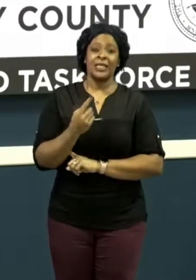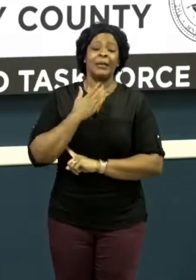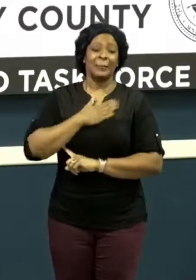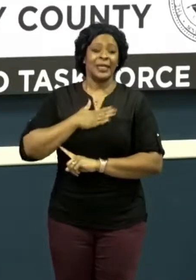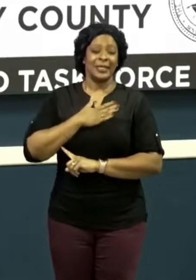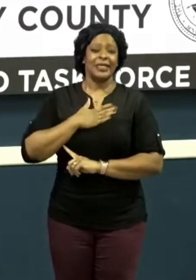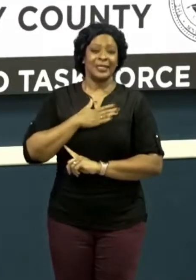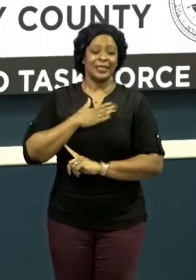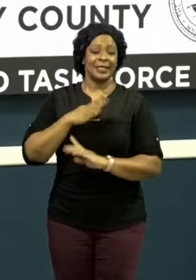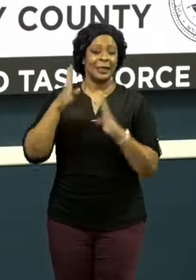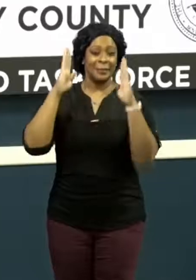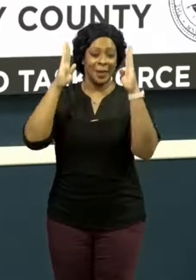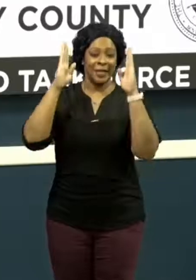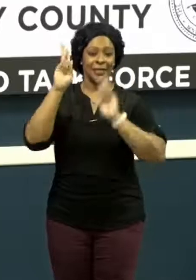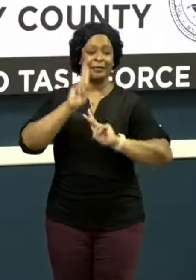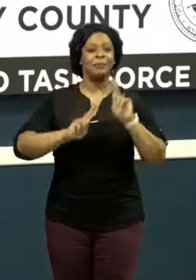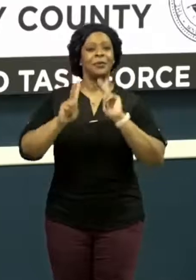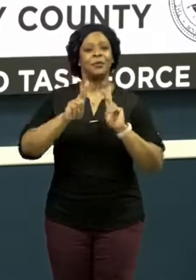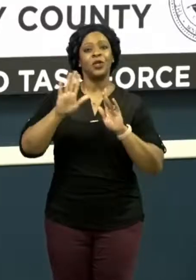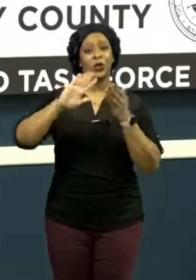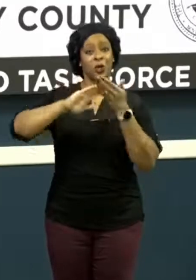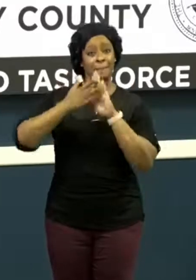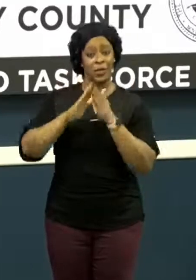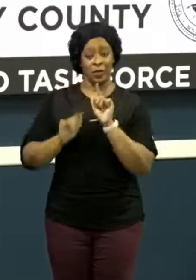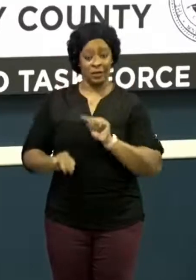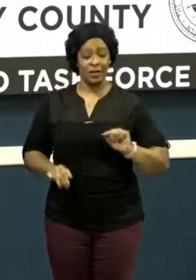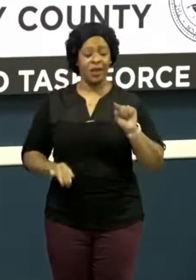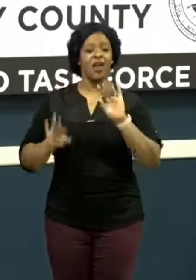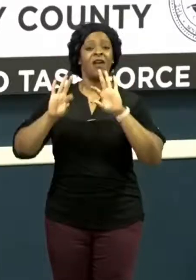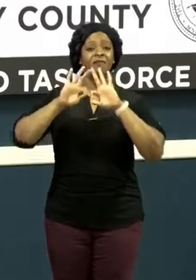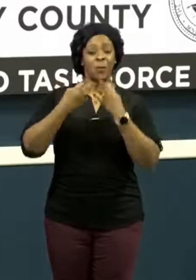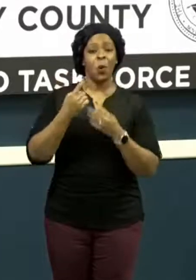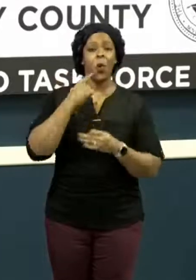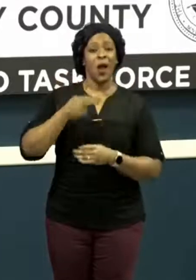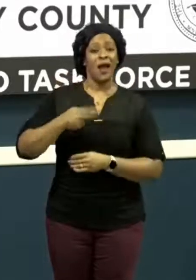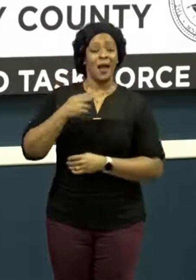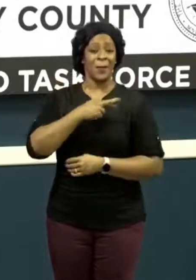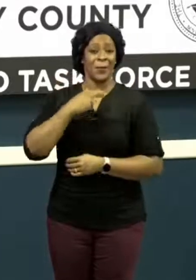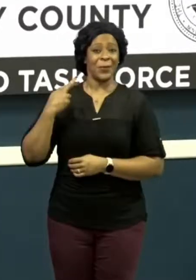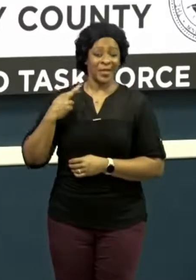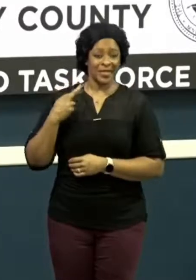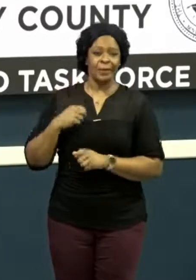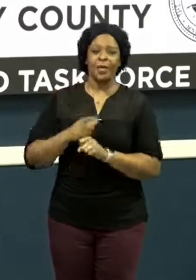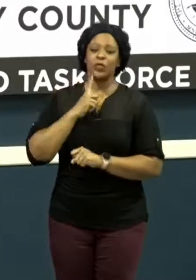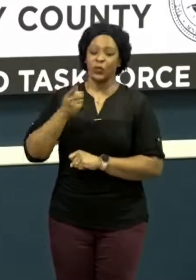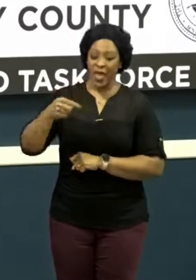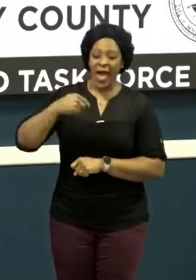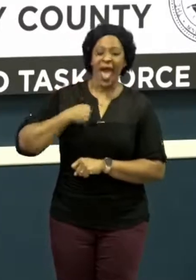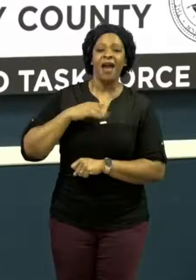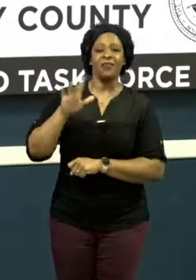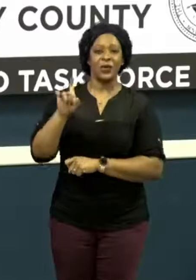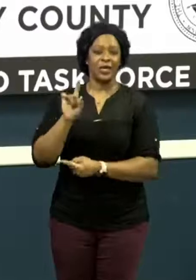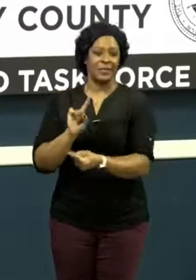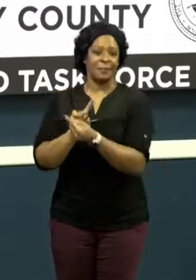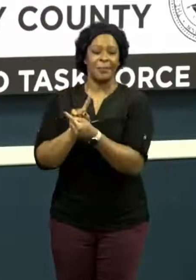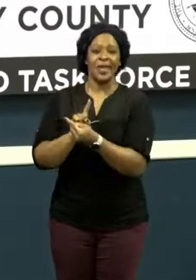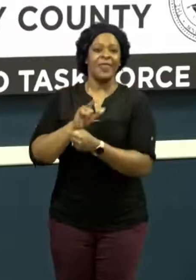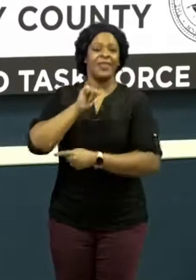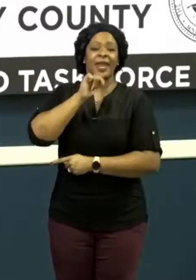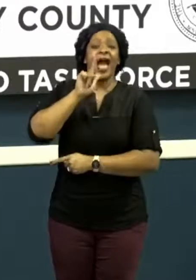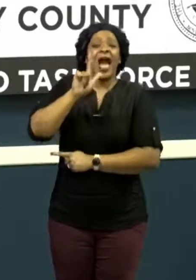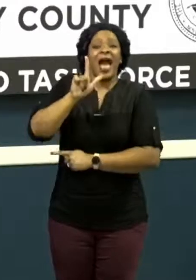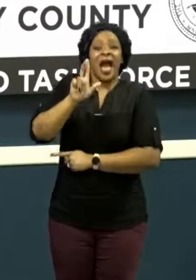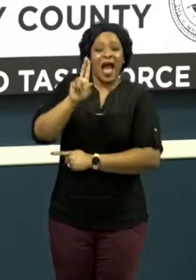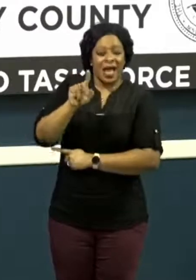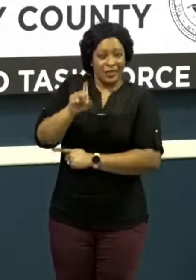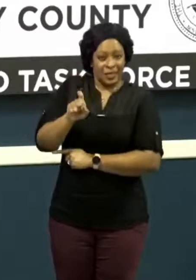pay particular attention to people in your community, in your family who are vulnerable, to make sure that they have their needs met, that they don't